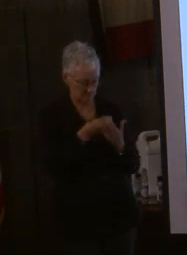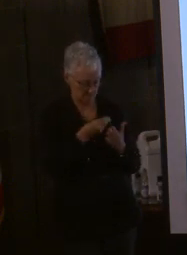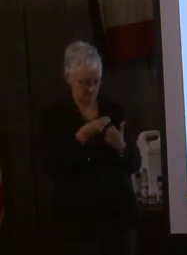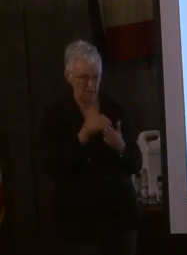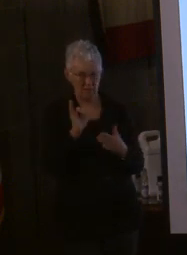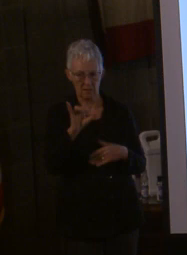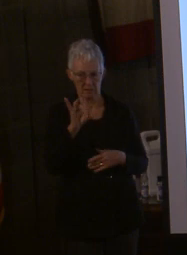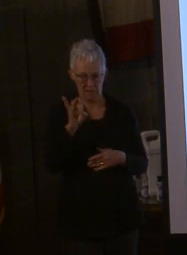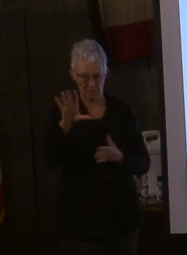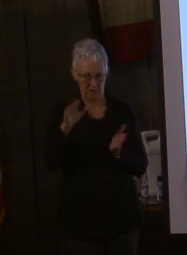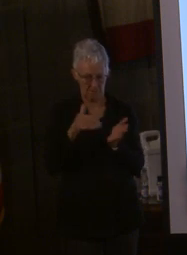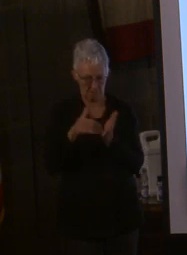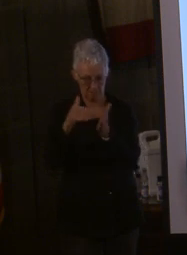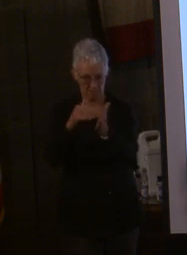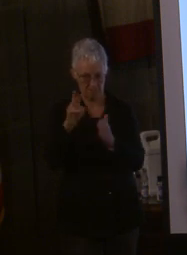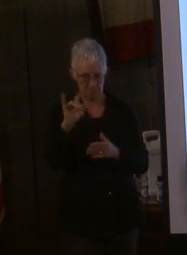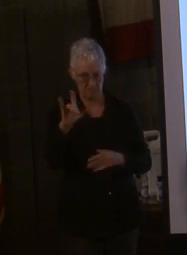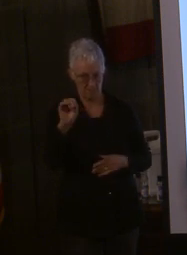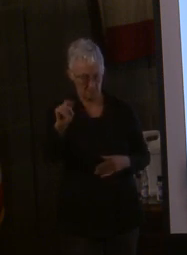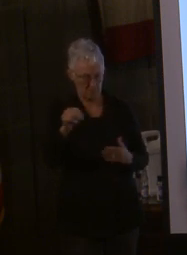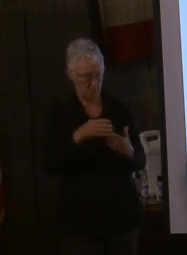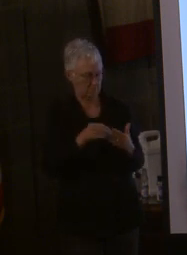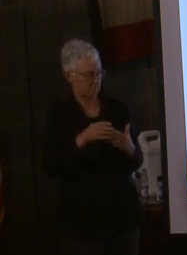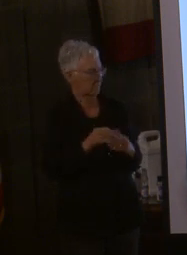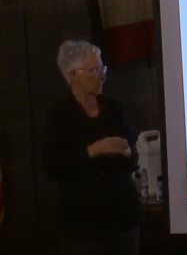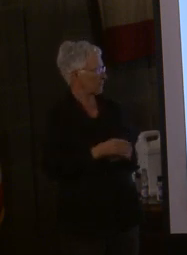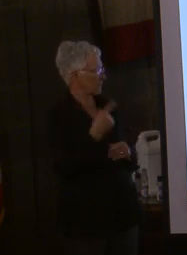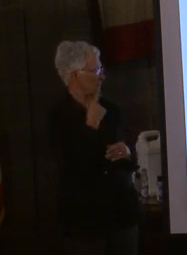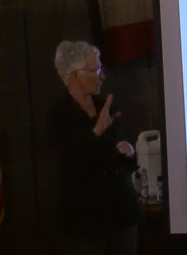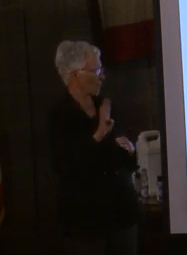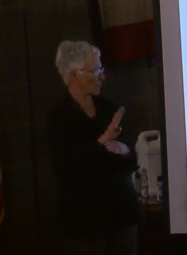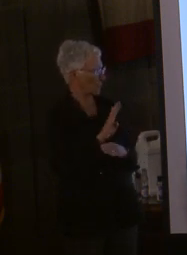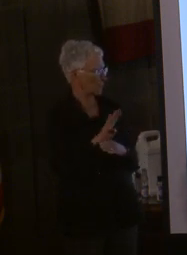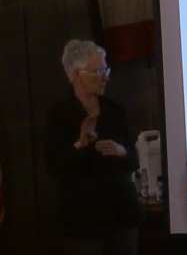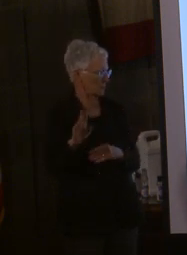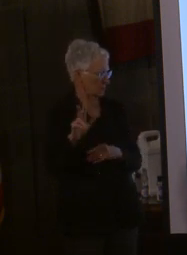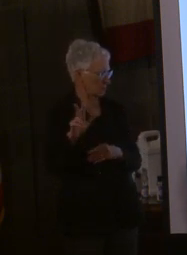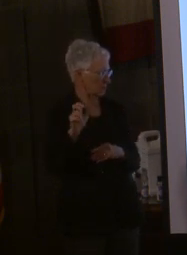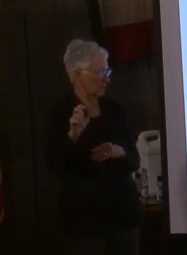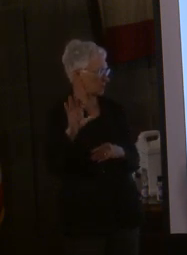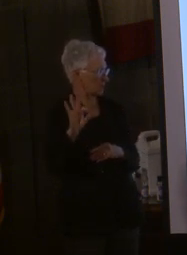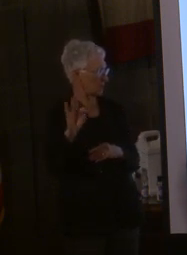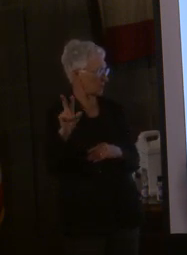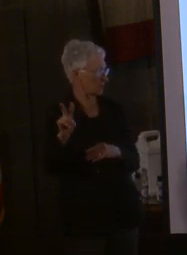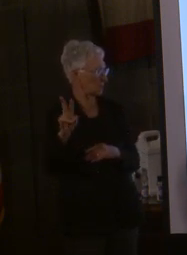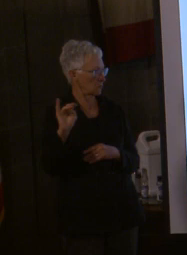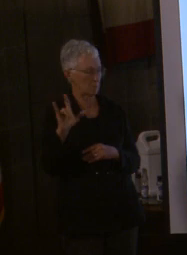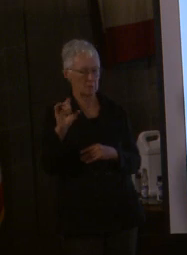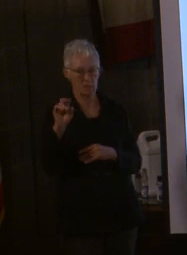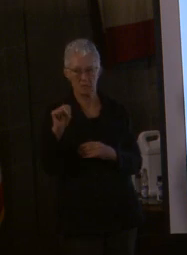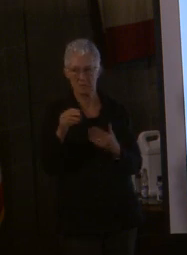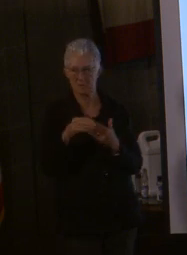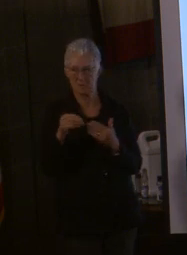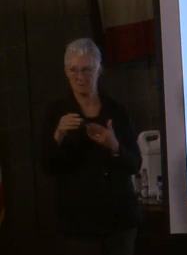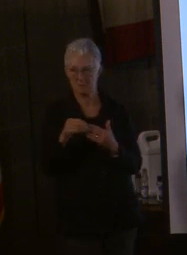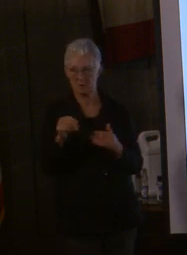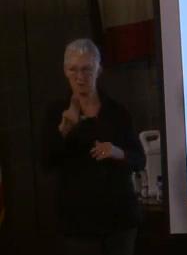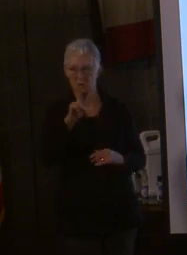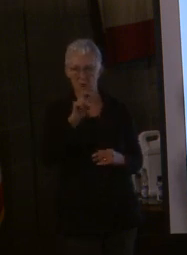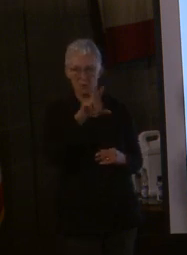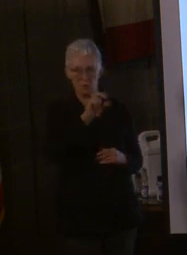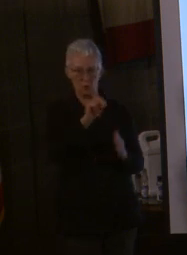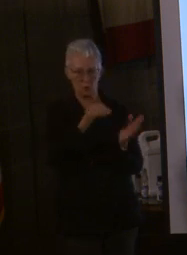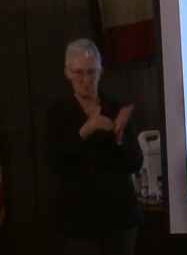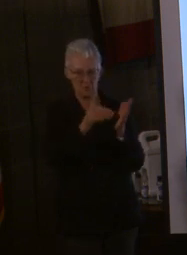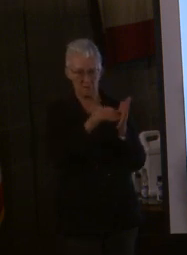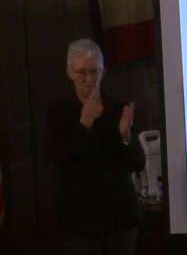$85 million. And then for businesses, we had the $392 million, $230 million for small